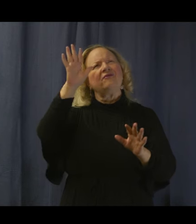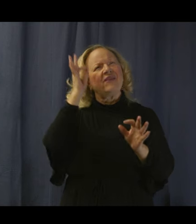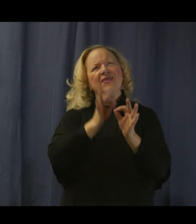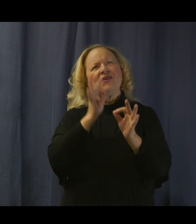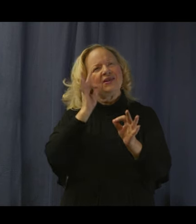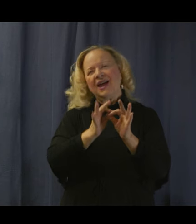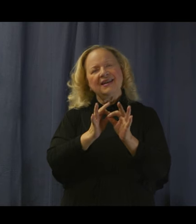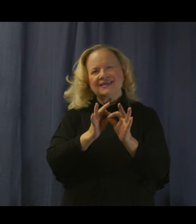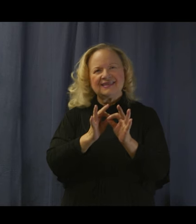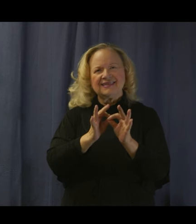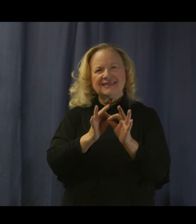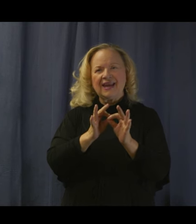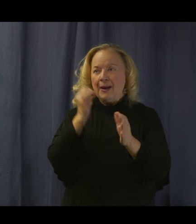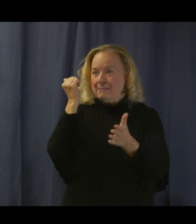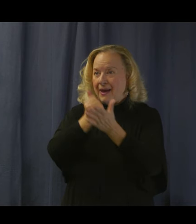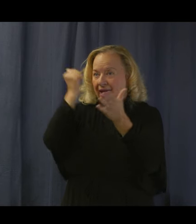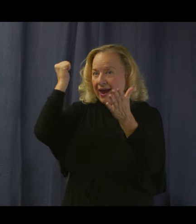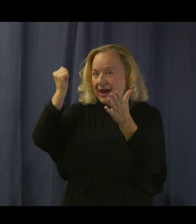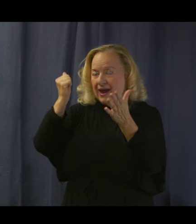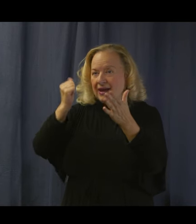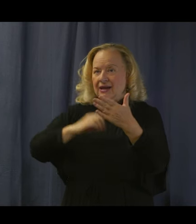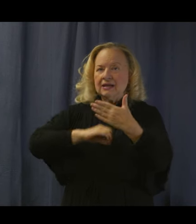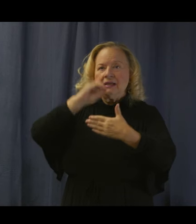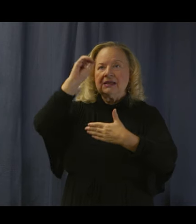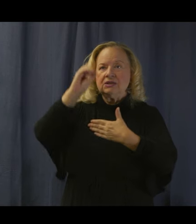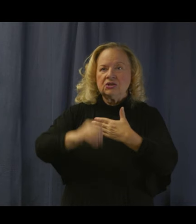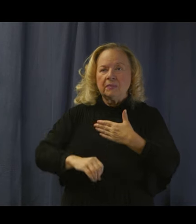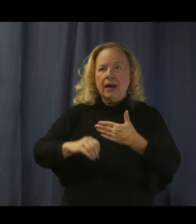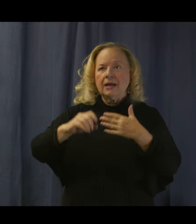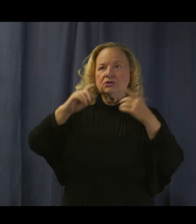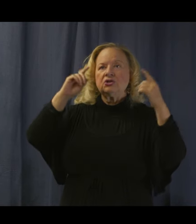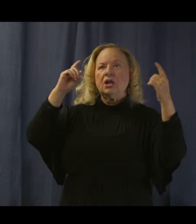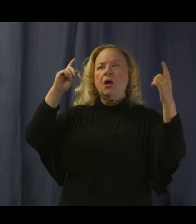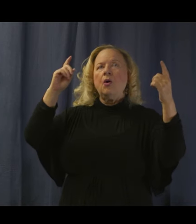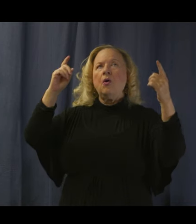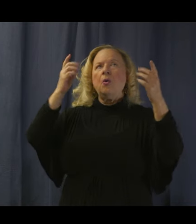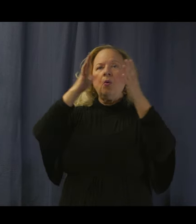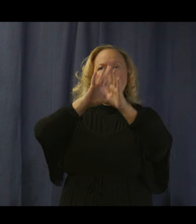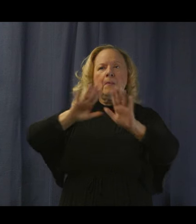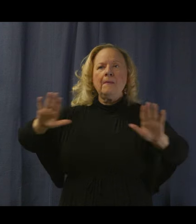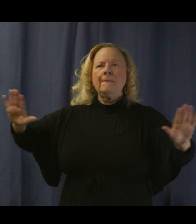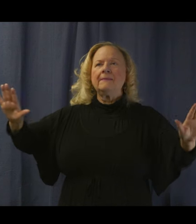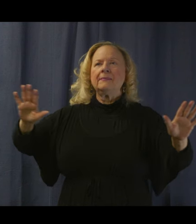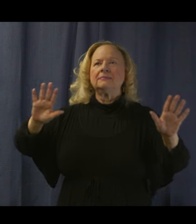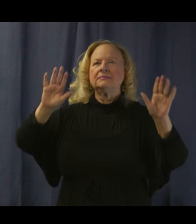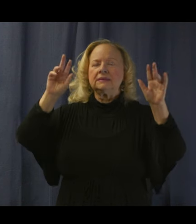Say Shabbat Shalom to somebody and have a seat.